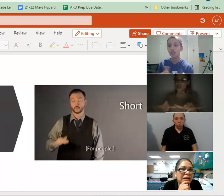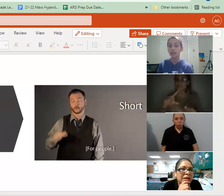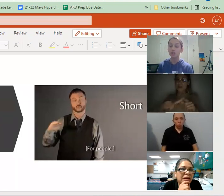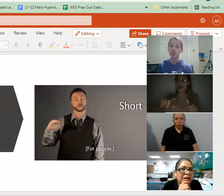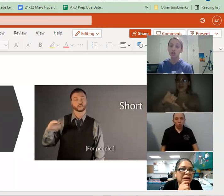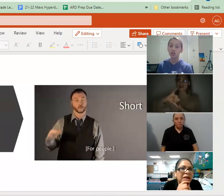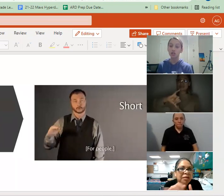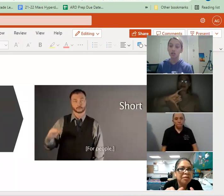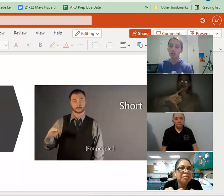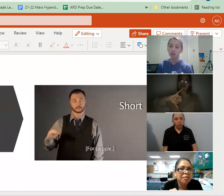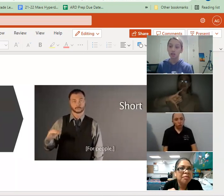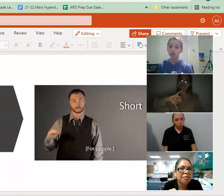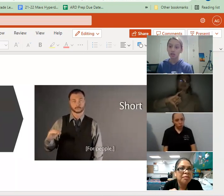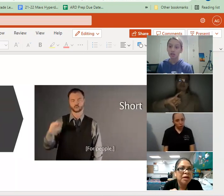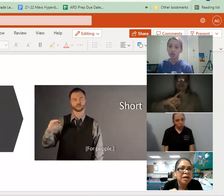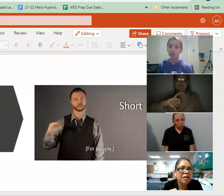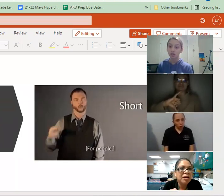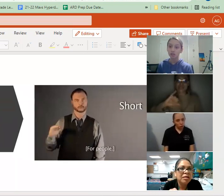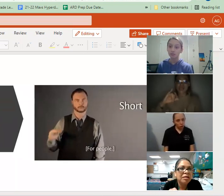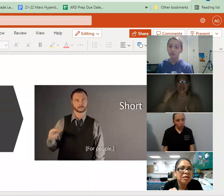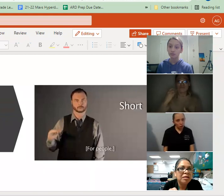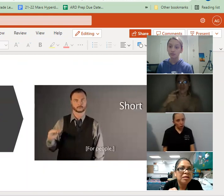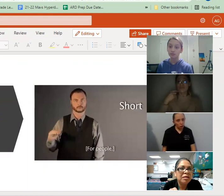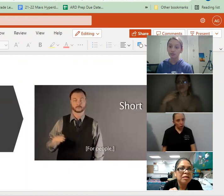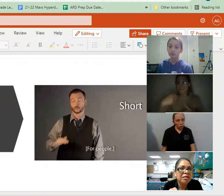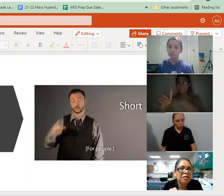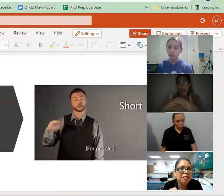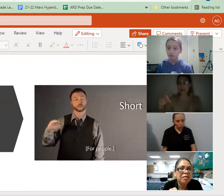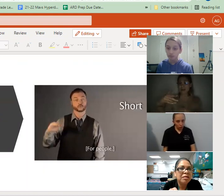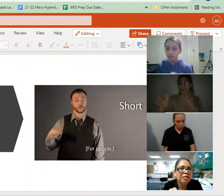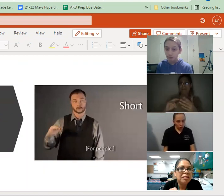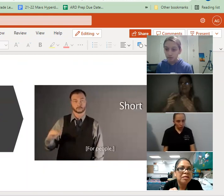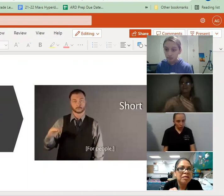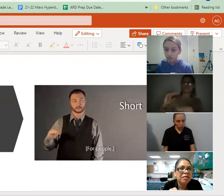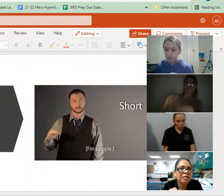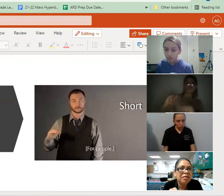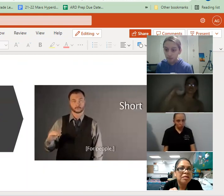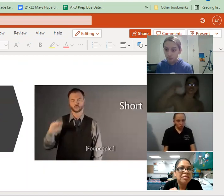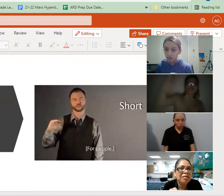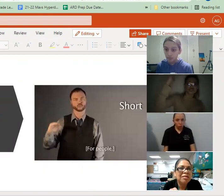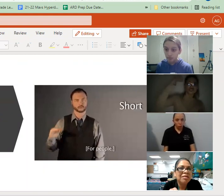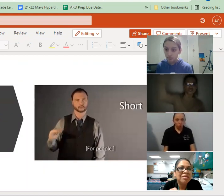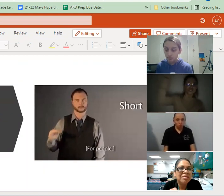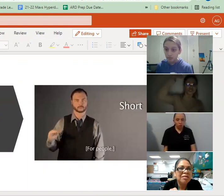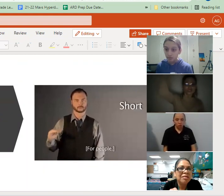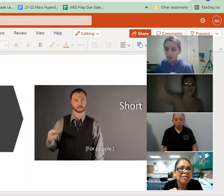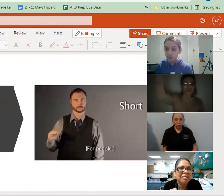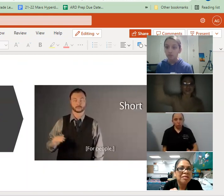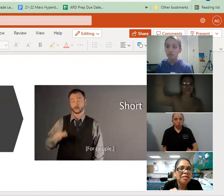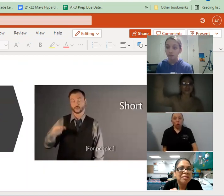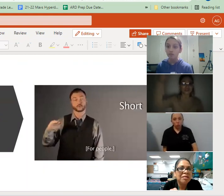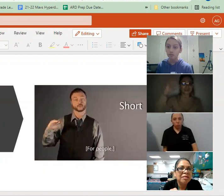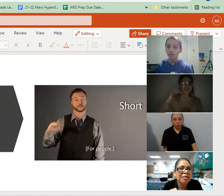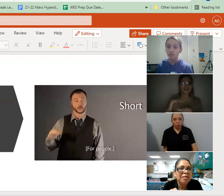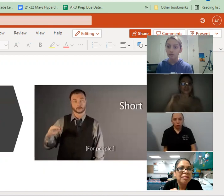measure. So for measuring, I wouldn't do it like this. Because if you have a box,